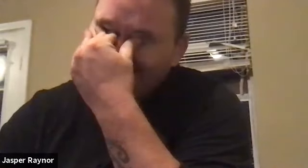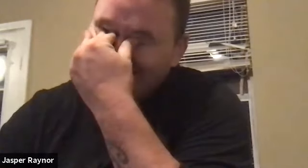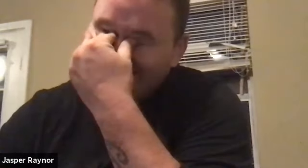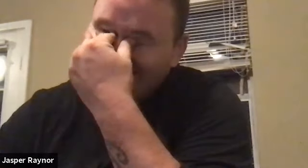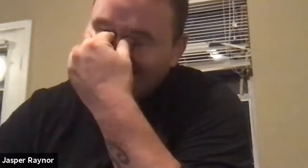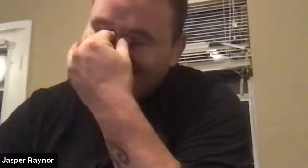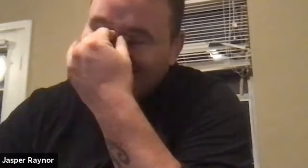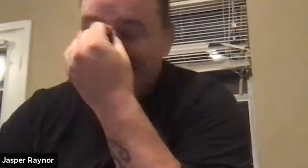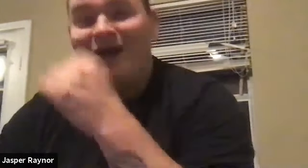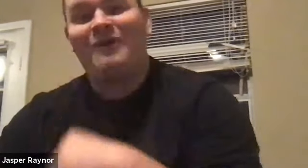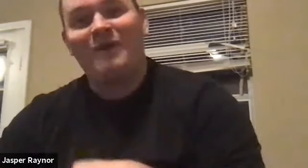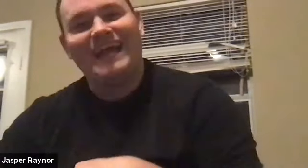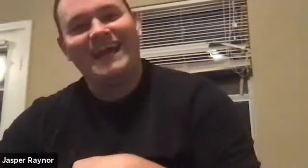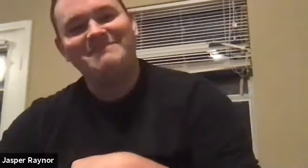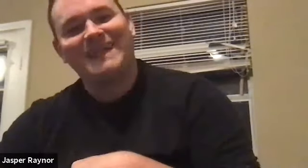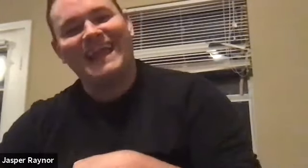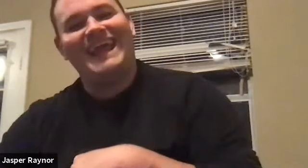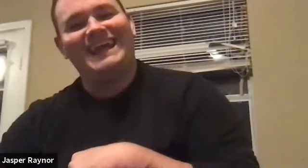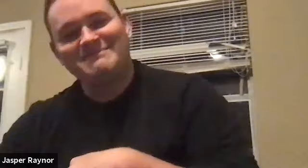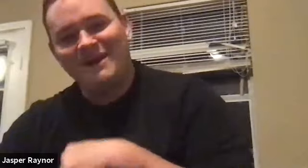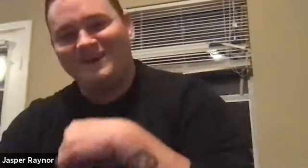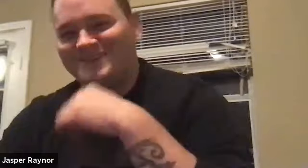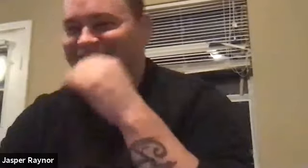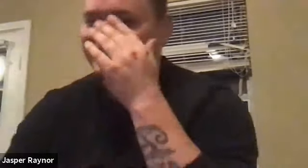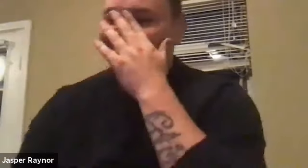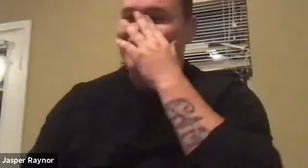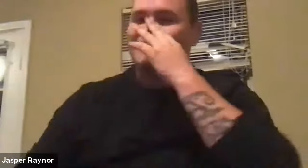it's a lost cause. That's quick, man. Come on.